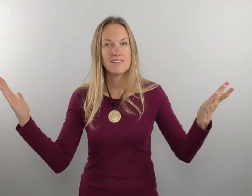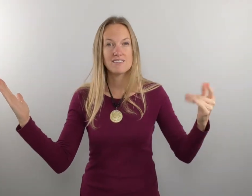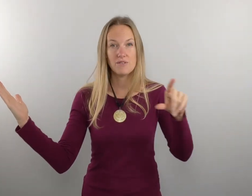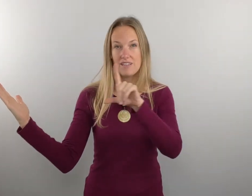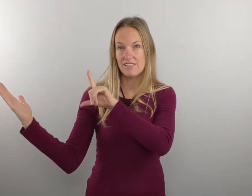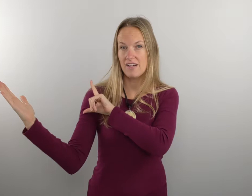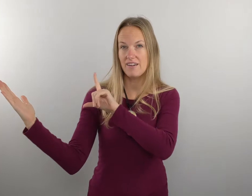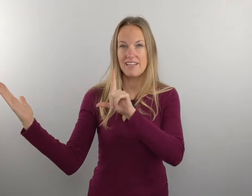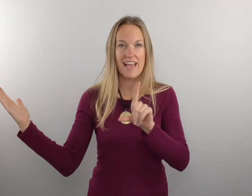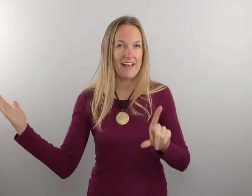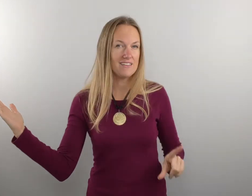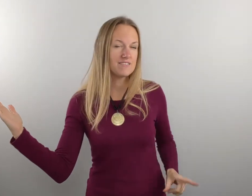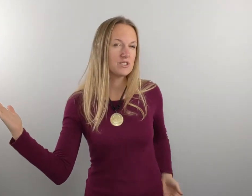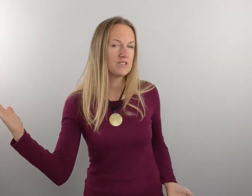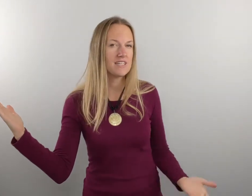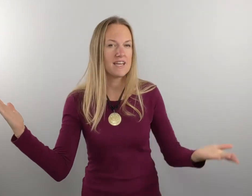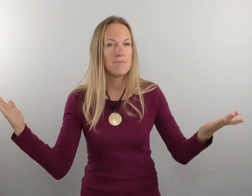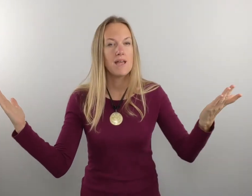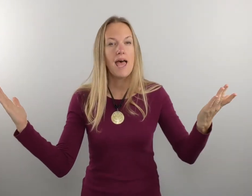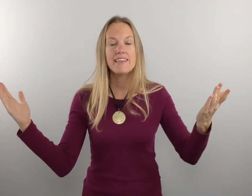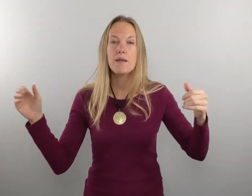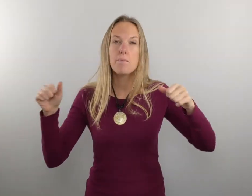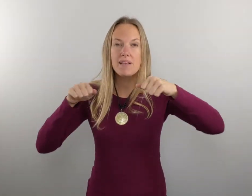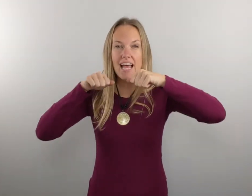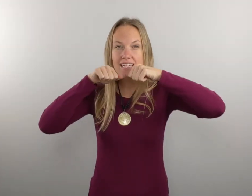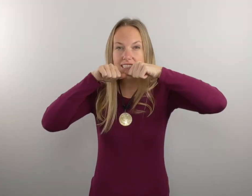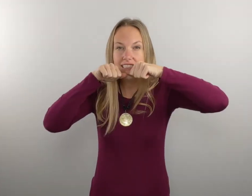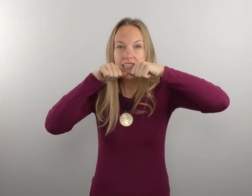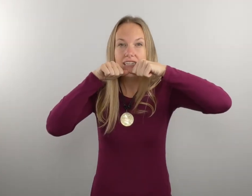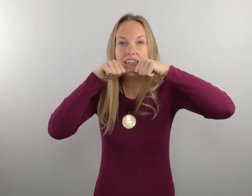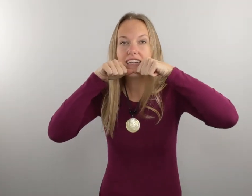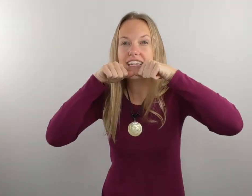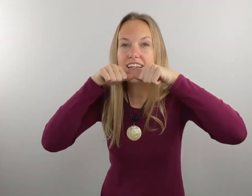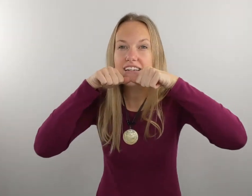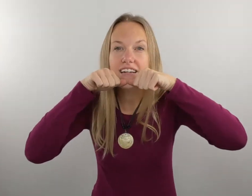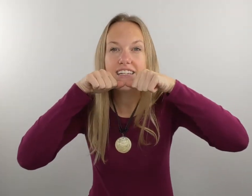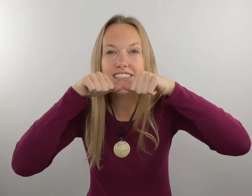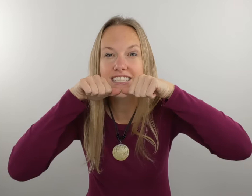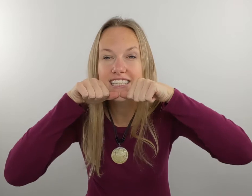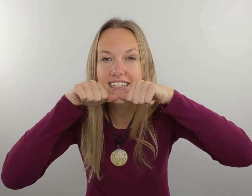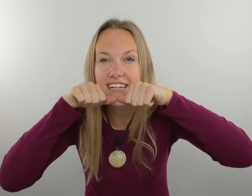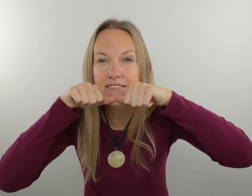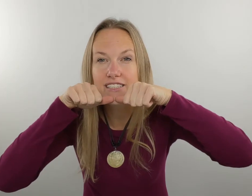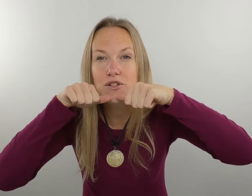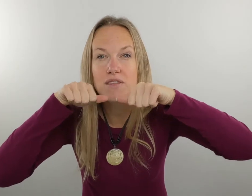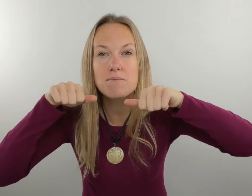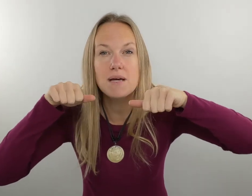So we learned that already, the L from shoulder to hip. And then bless. You're here at your chin, kind of with 2 thumbs ups on